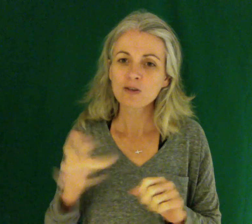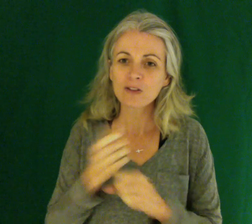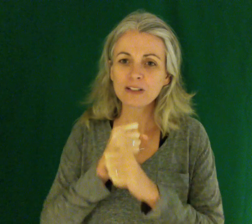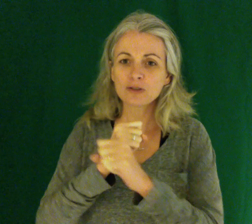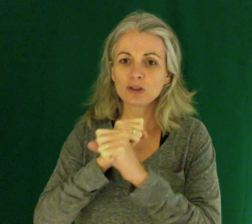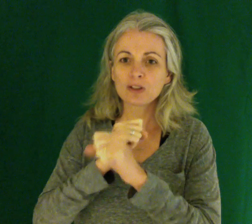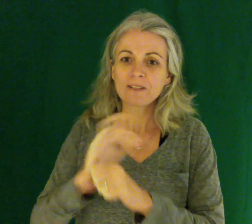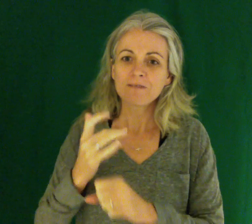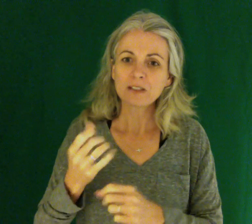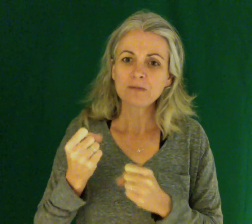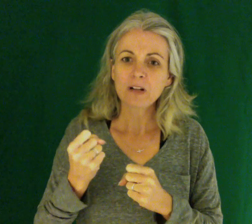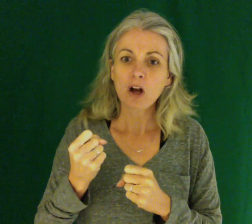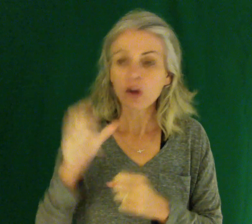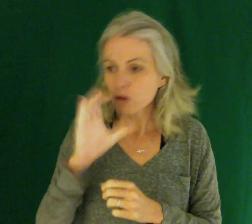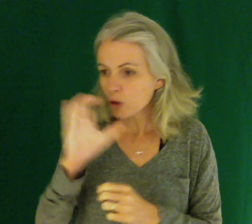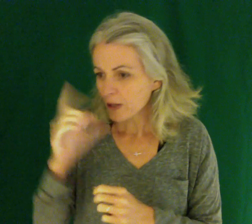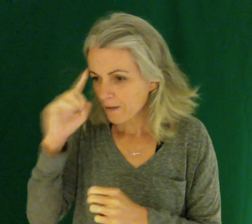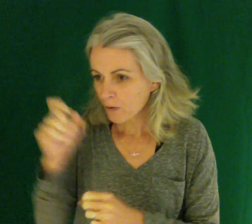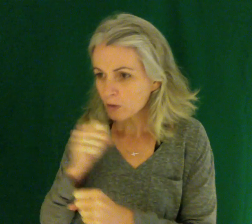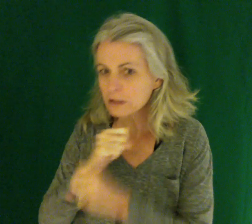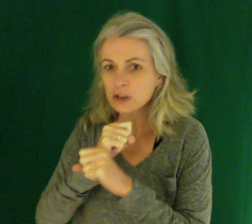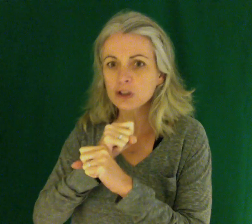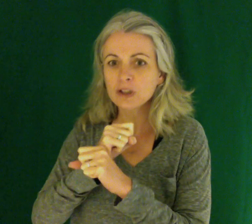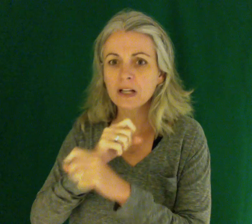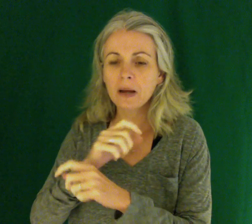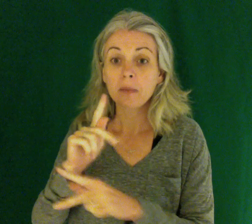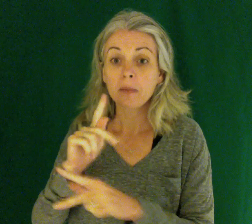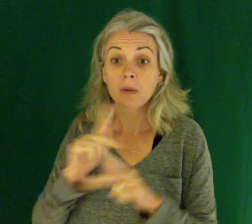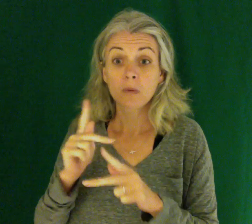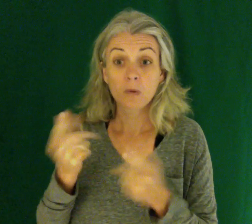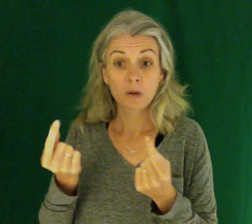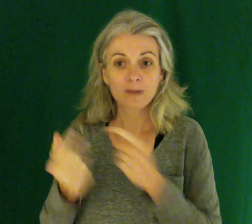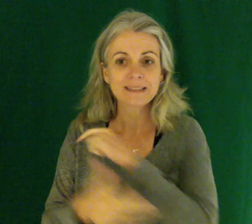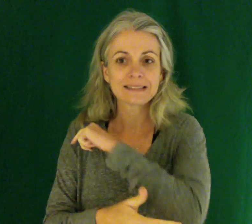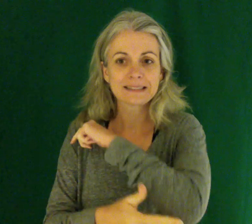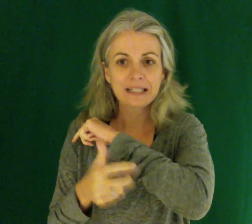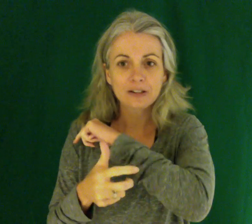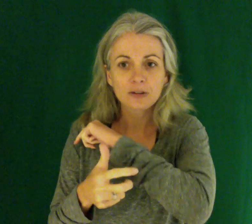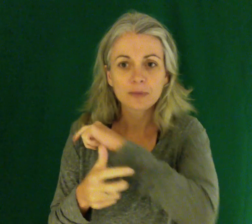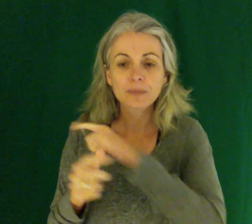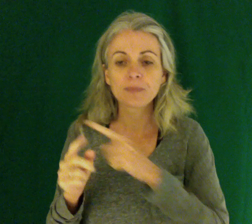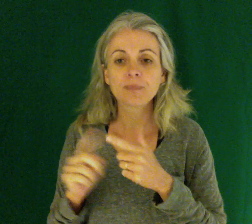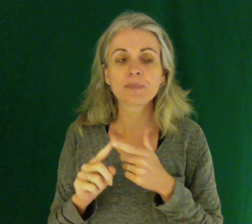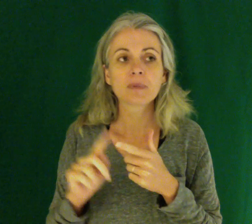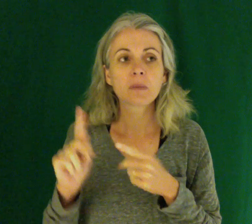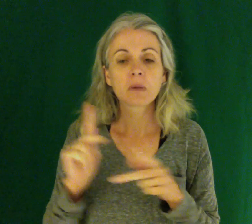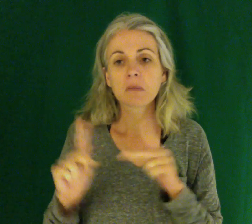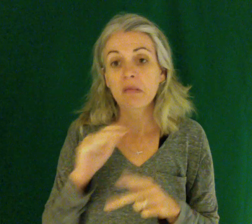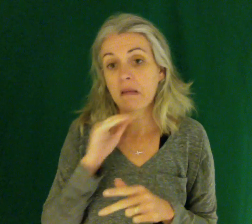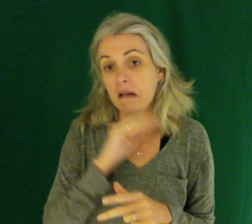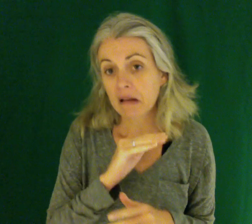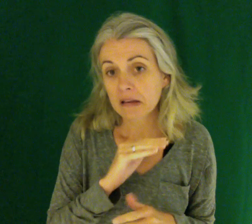to, looking for security, people steal, people lie,